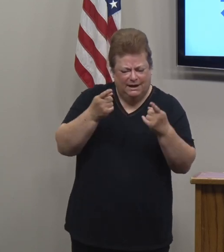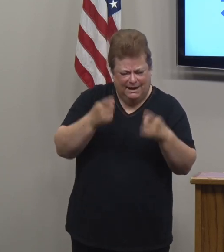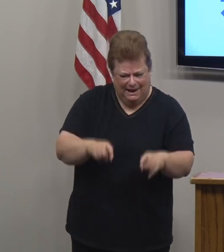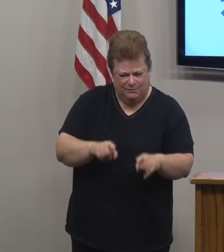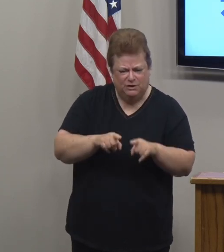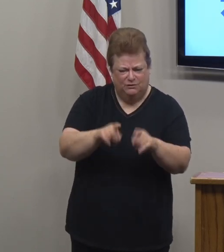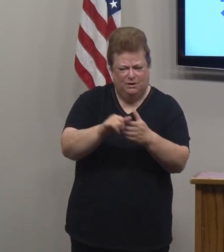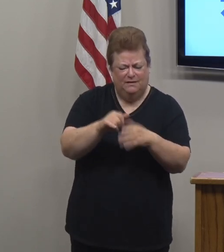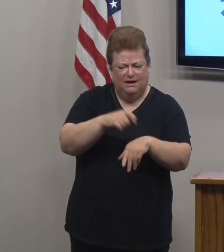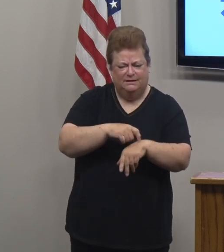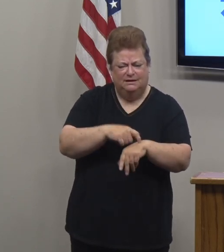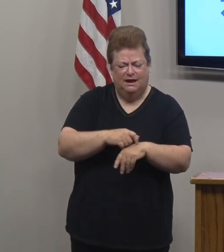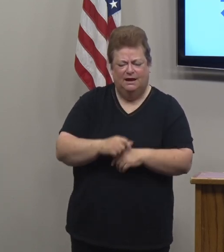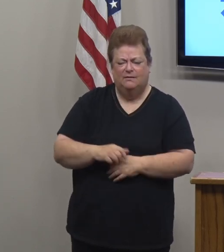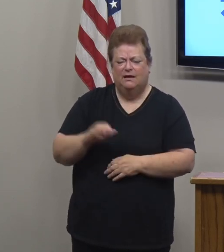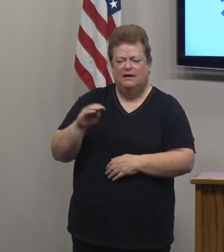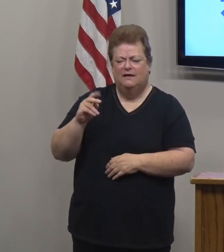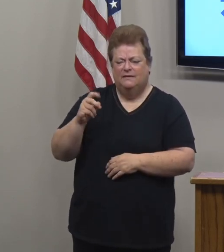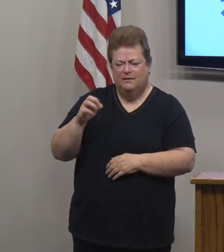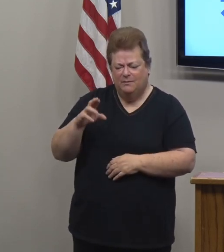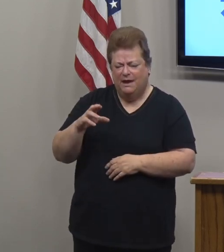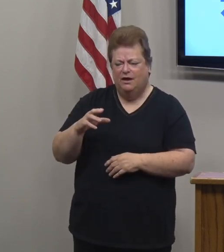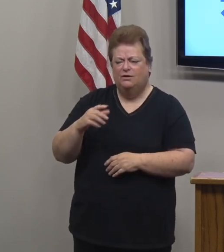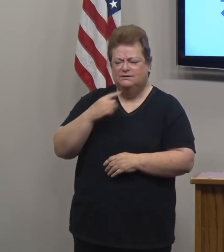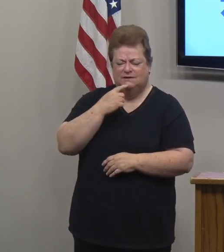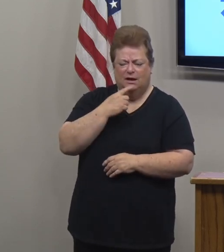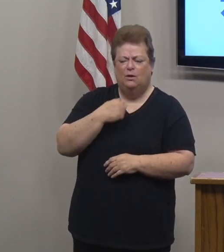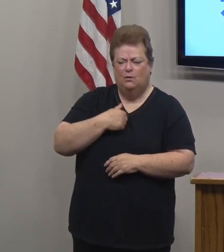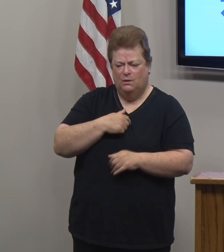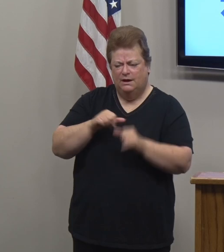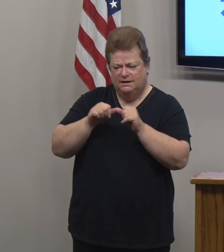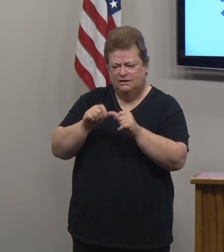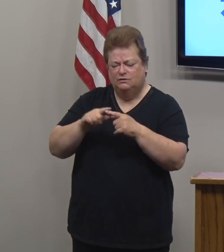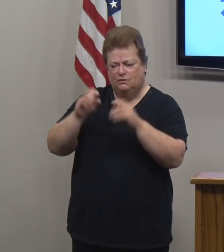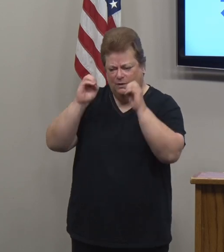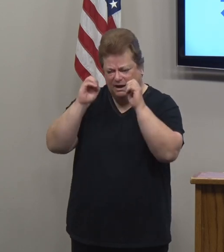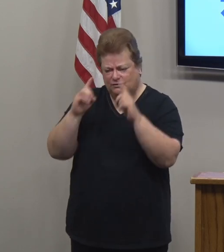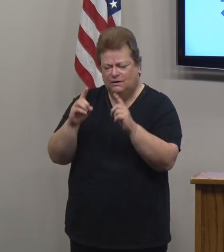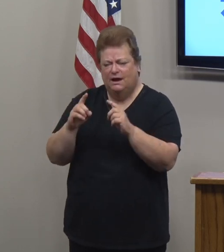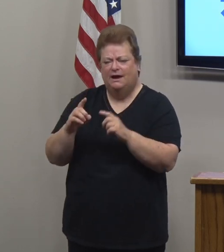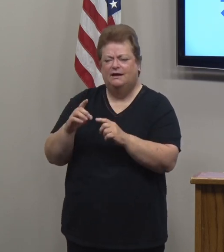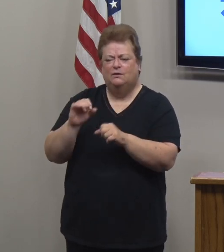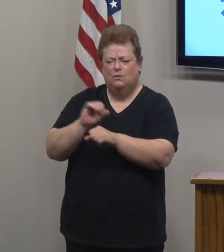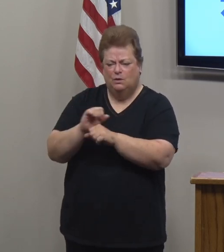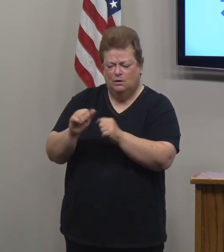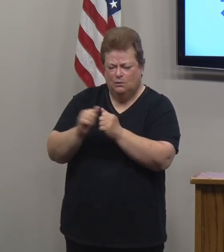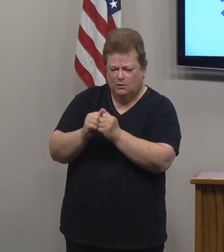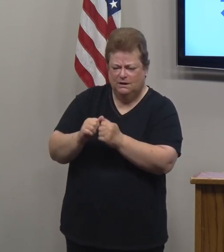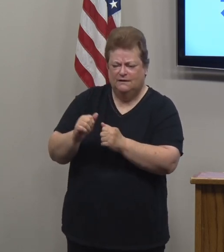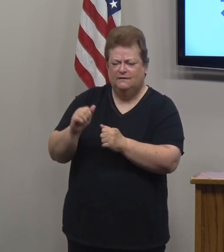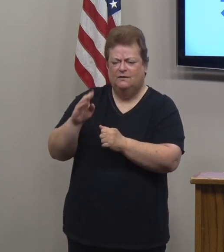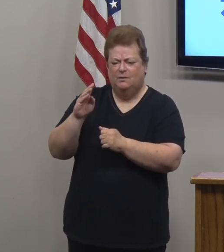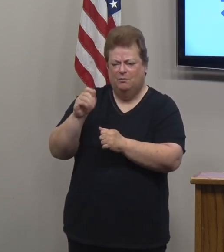mayor also indicated, we continue to educate and work with our bar owners, and they know what's at